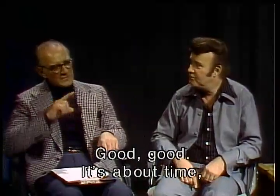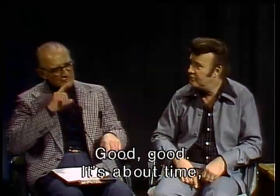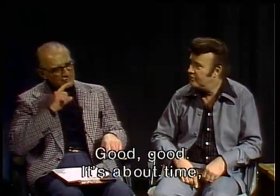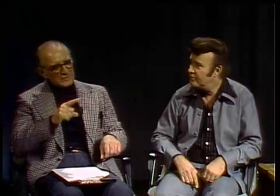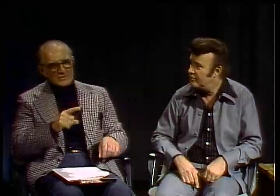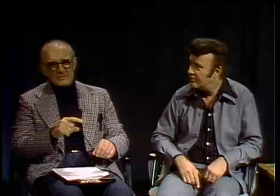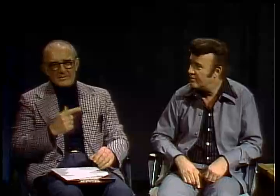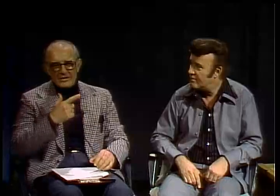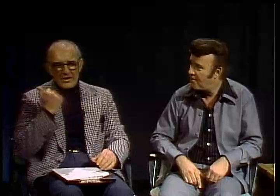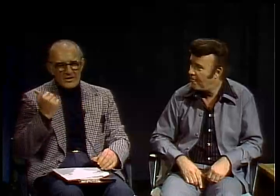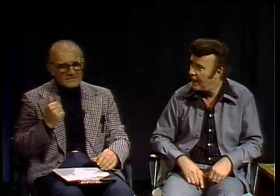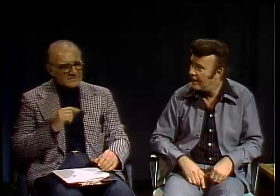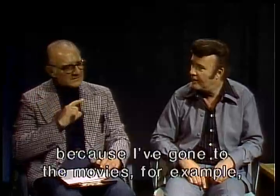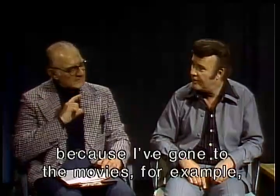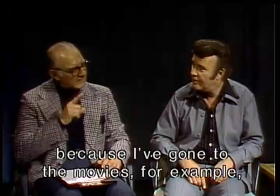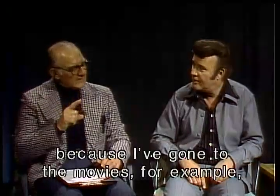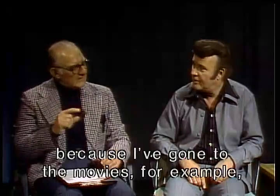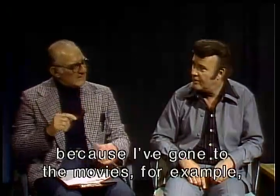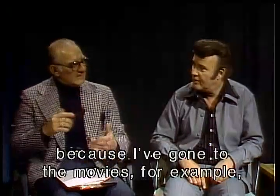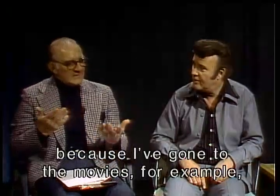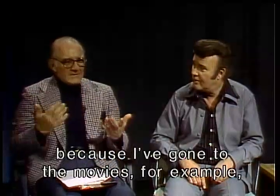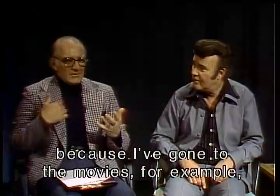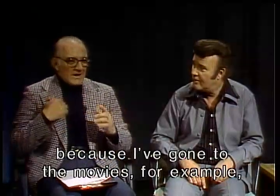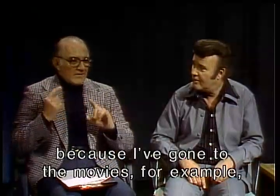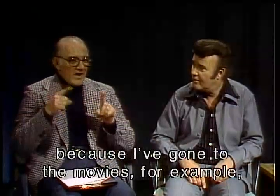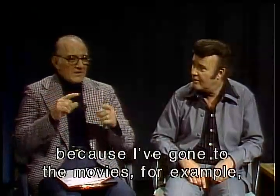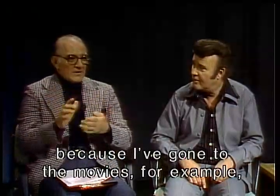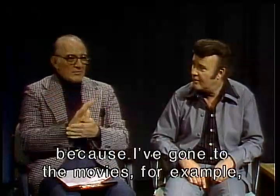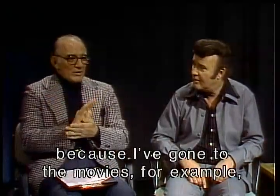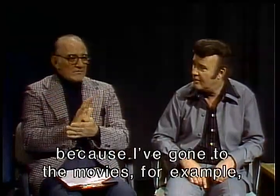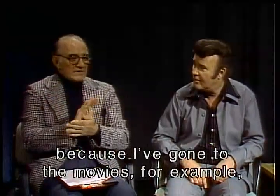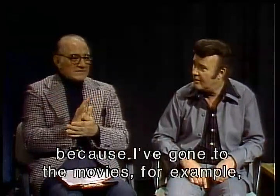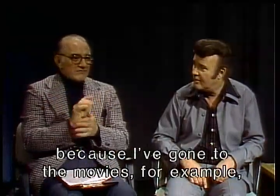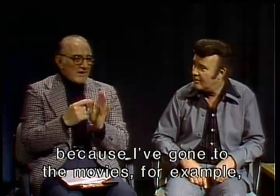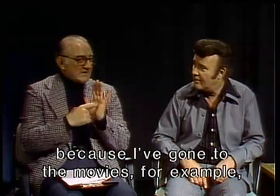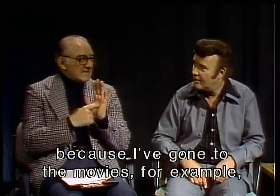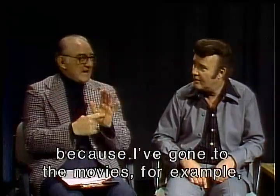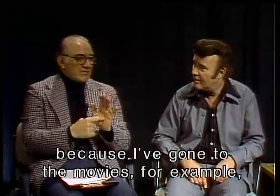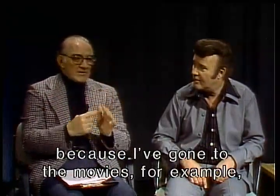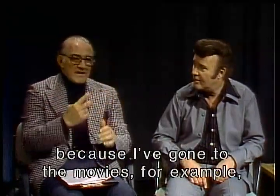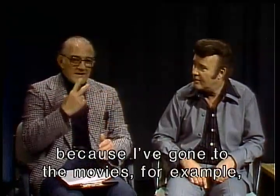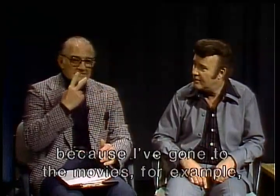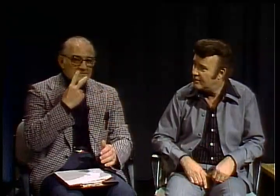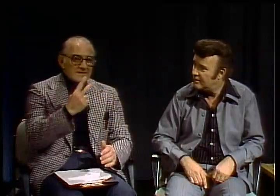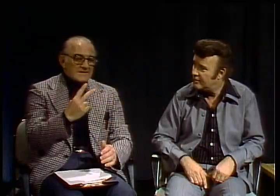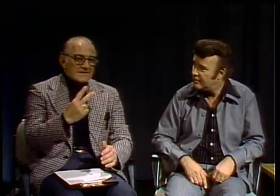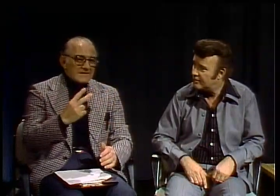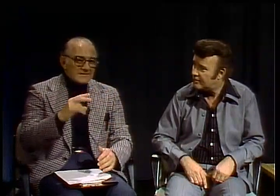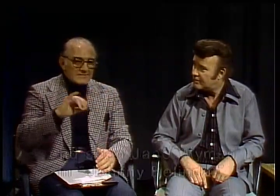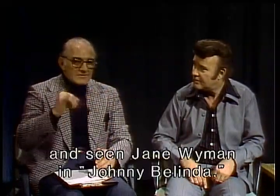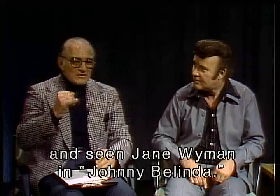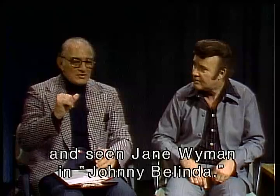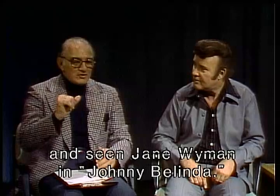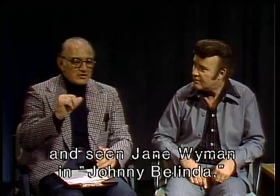so, because I have gone to the movies, for example, and see